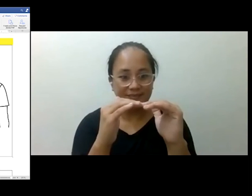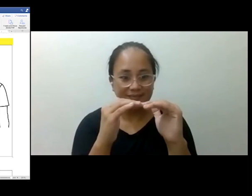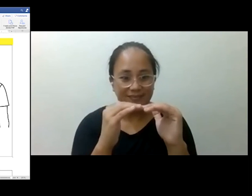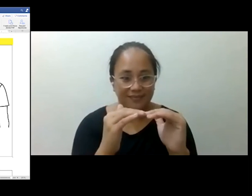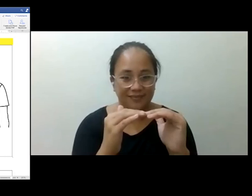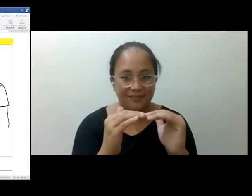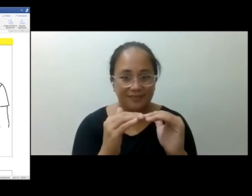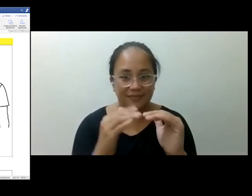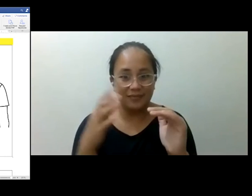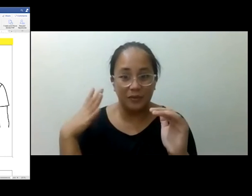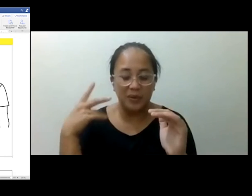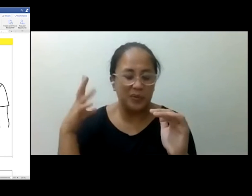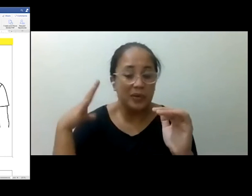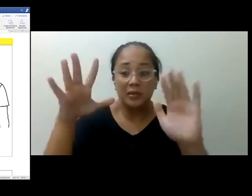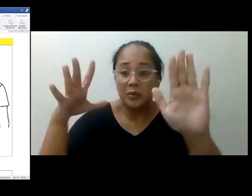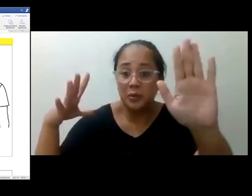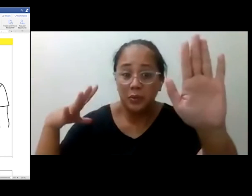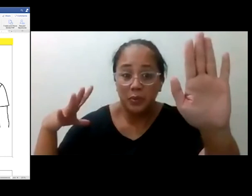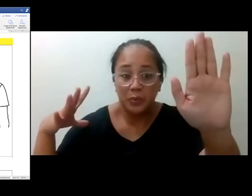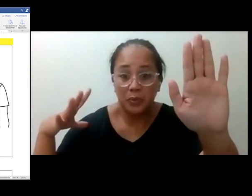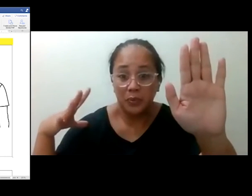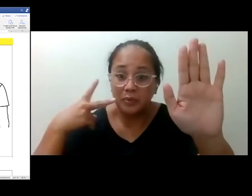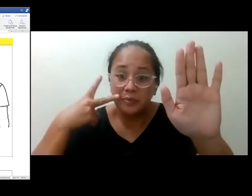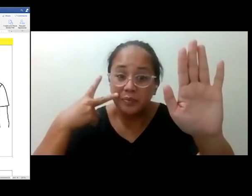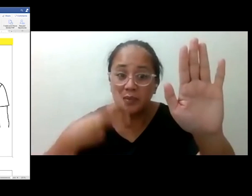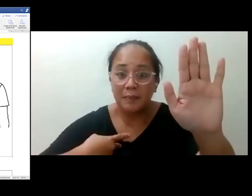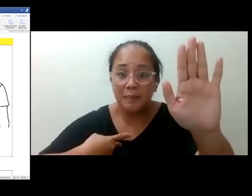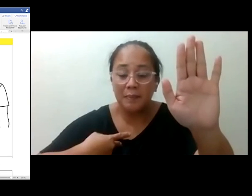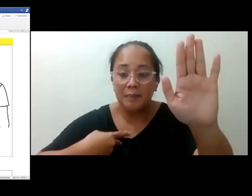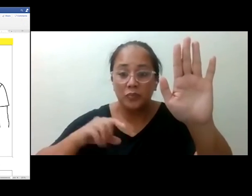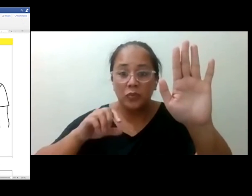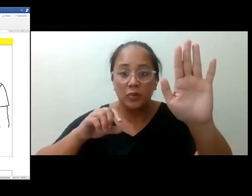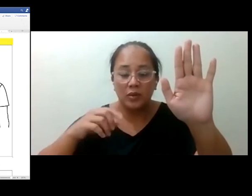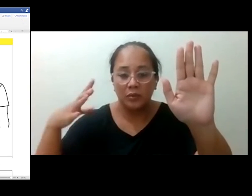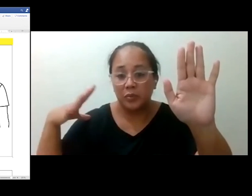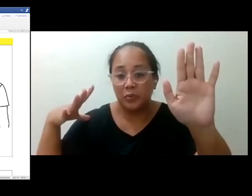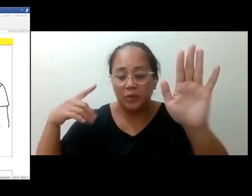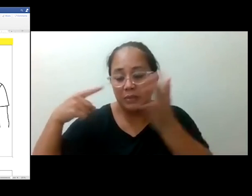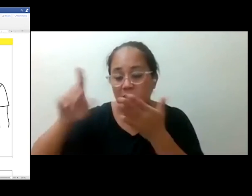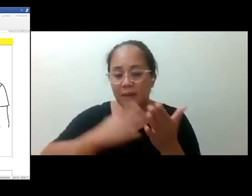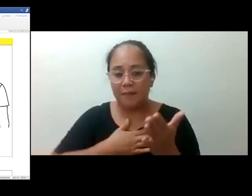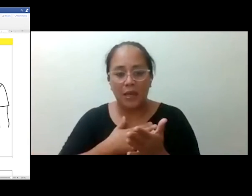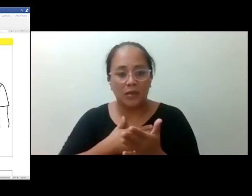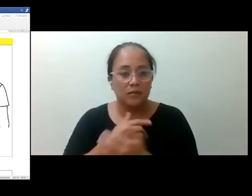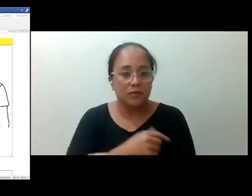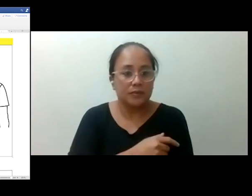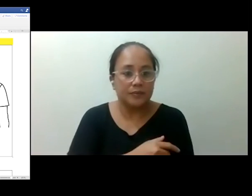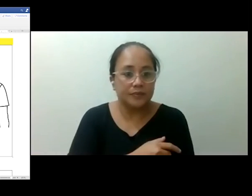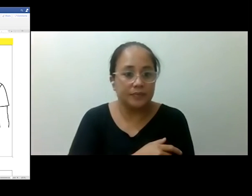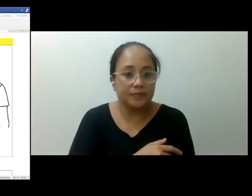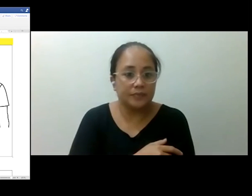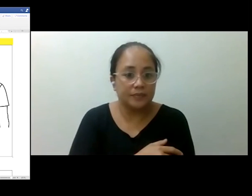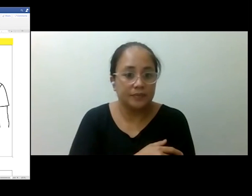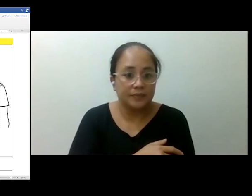Let me go back and check my screen. I don't need to share with you. Let me just go back and check